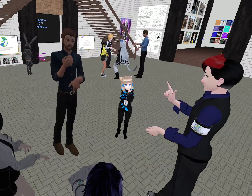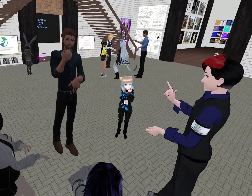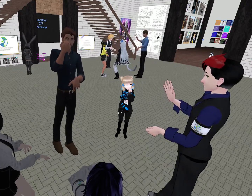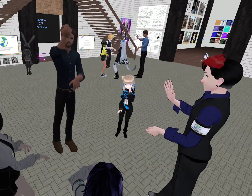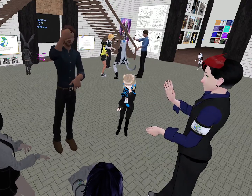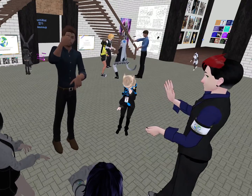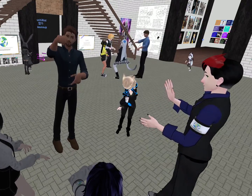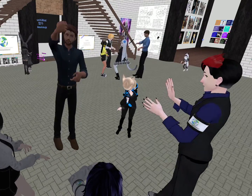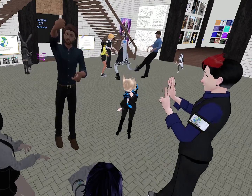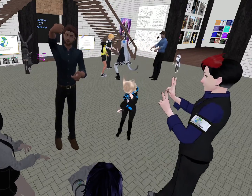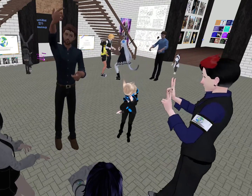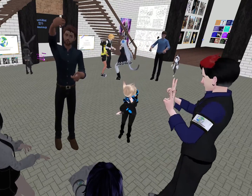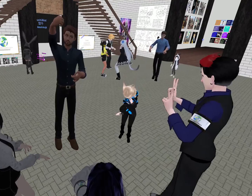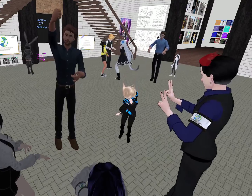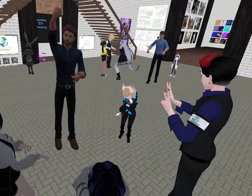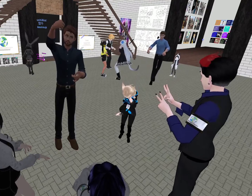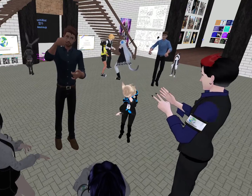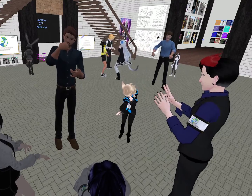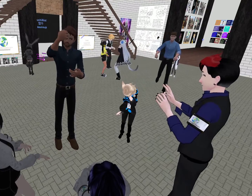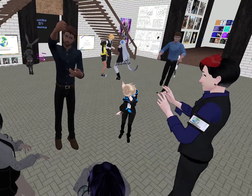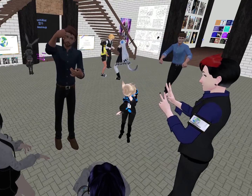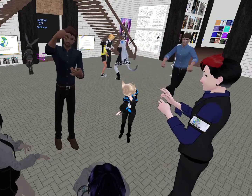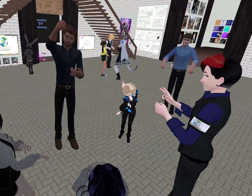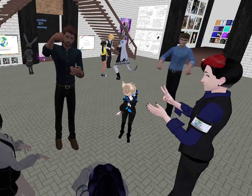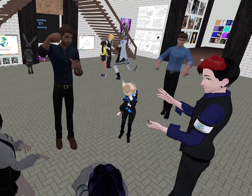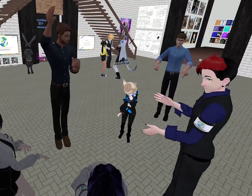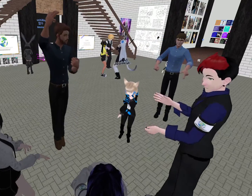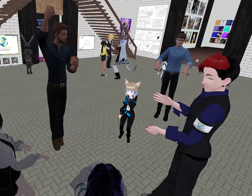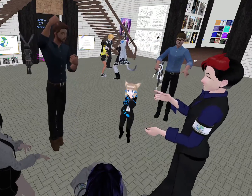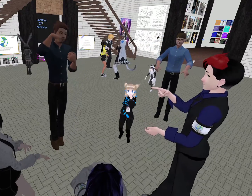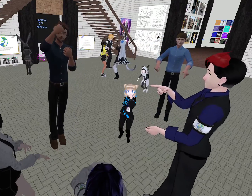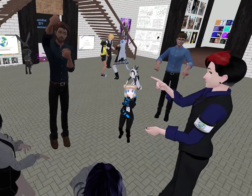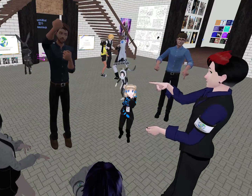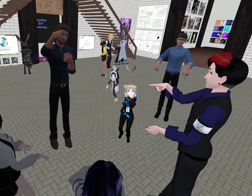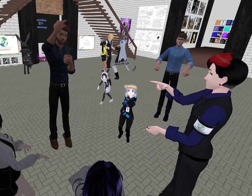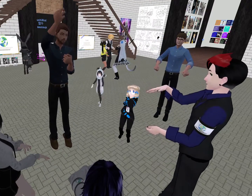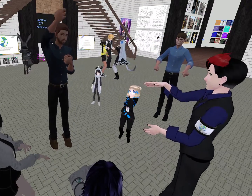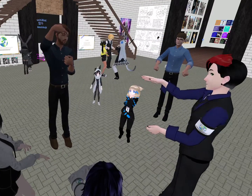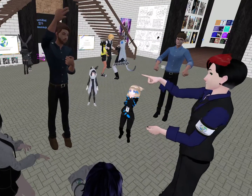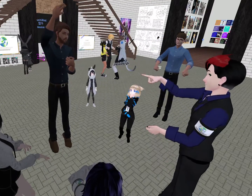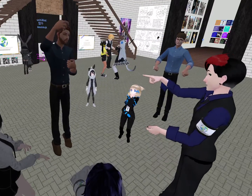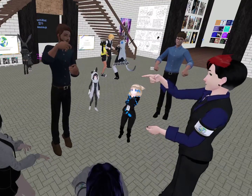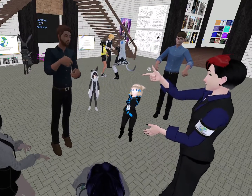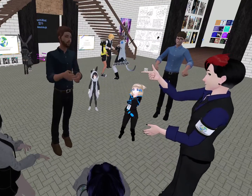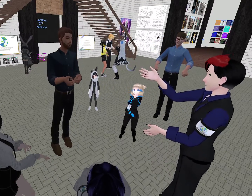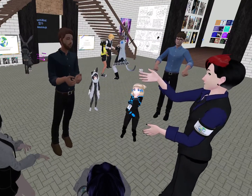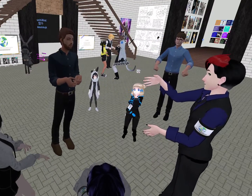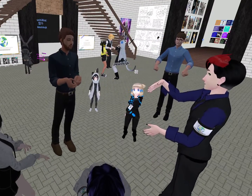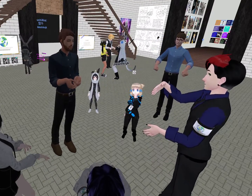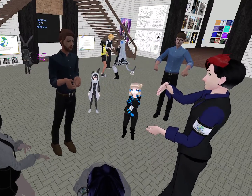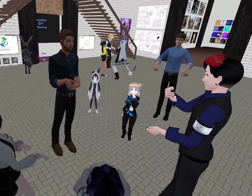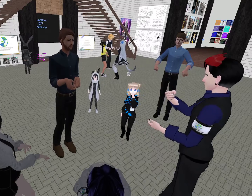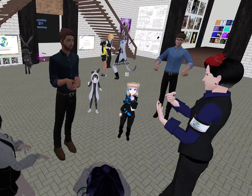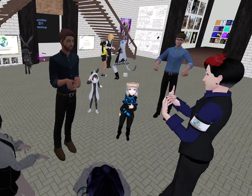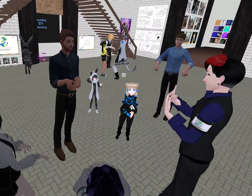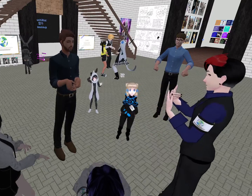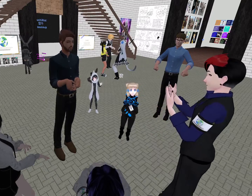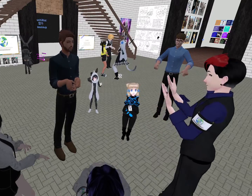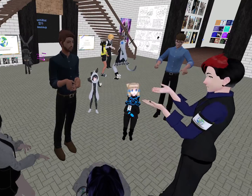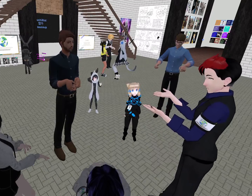most deaf friendly countries because like yes, but because like the